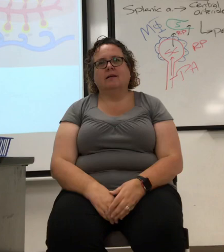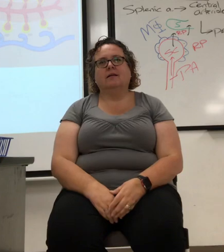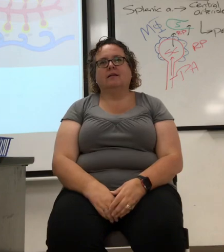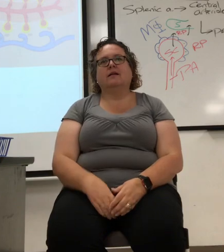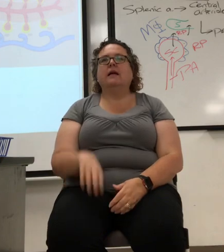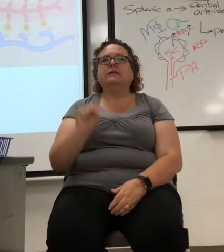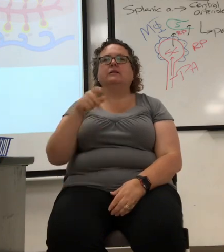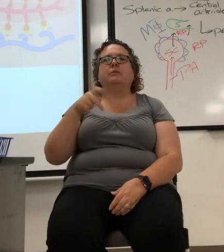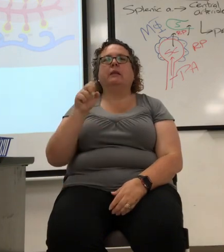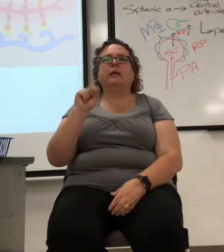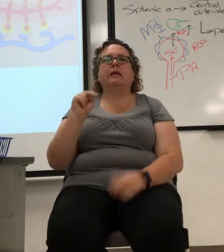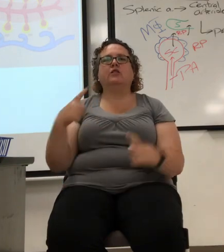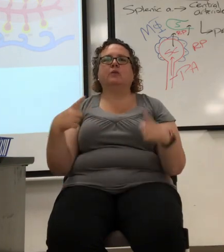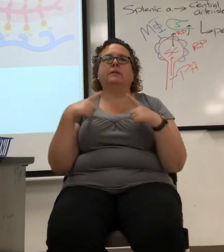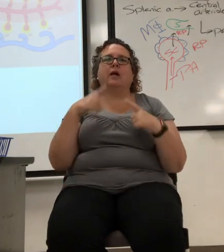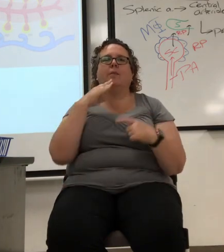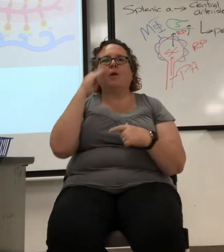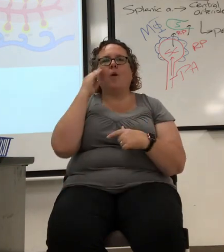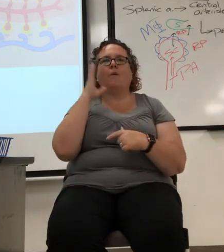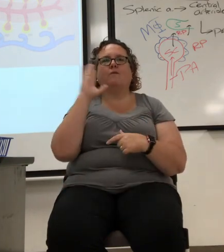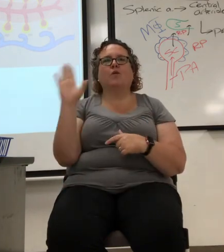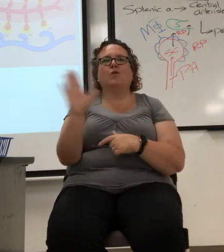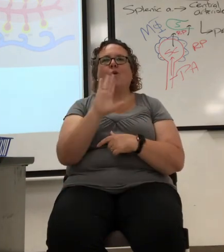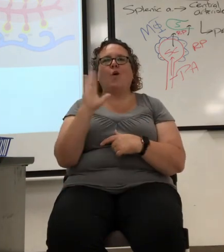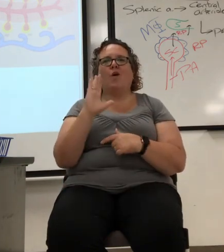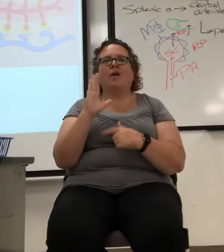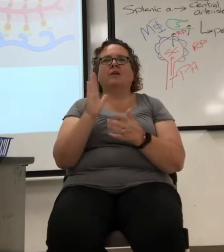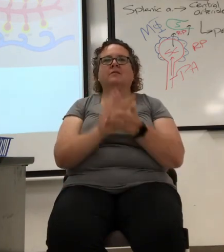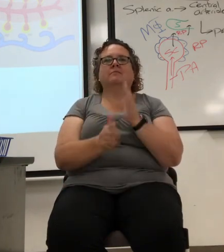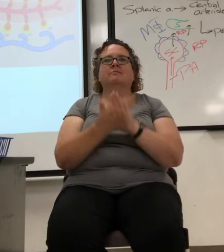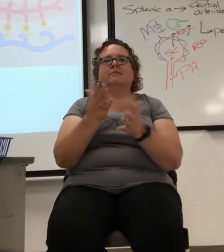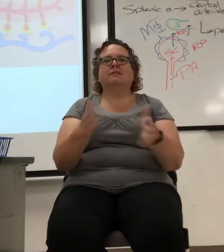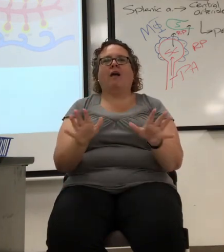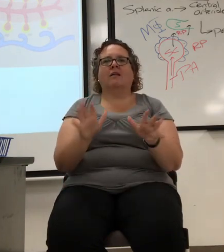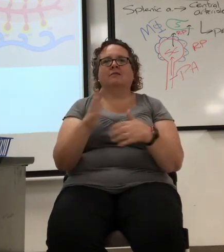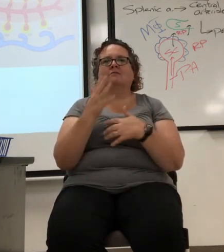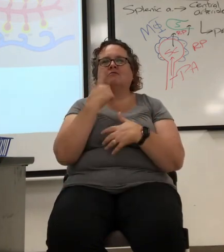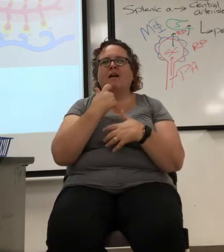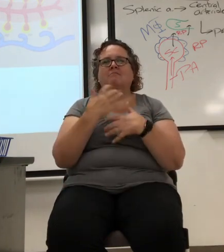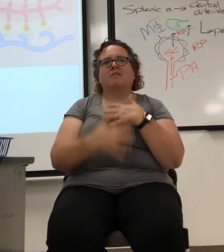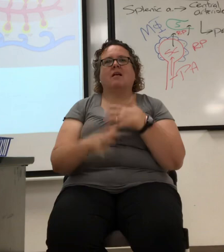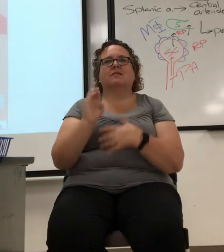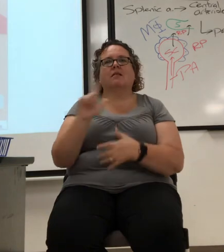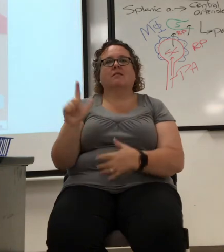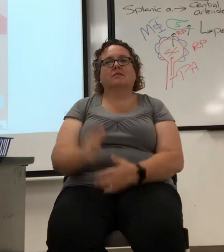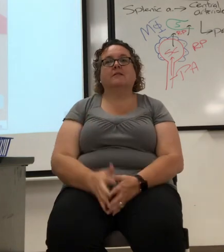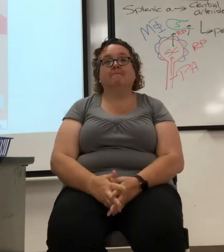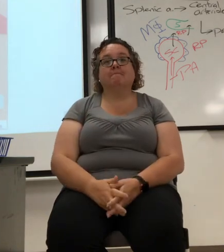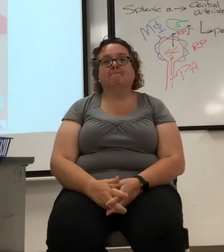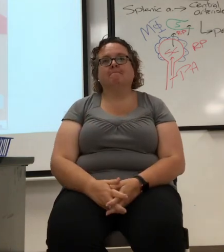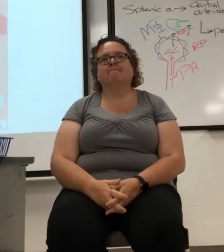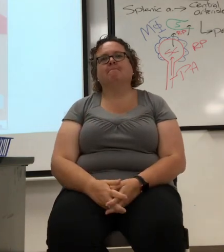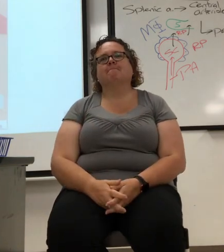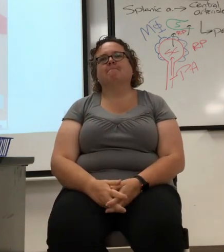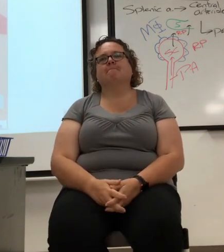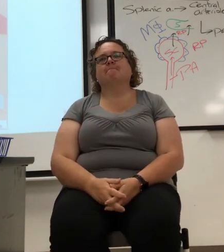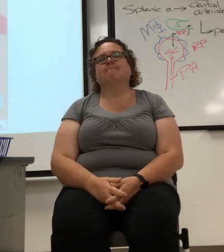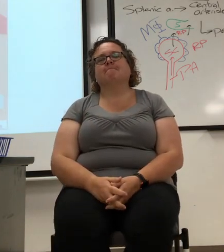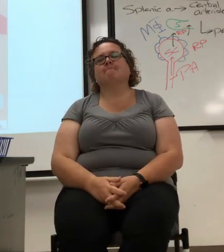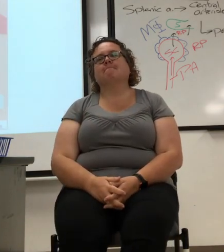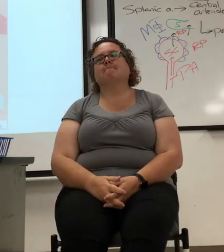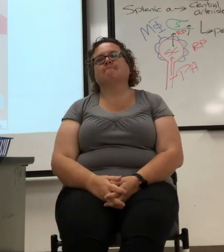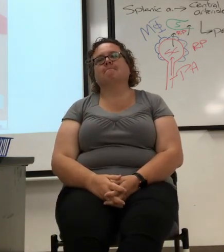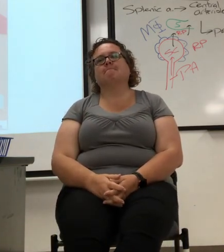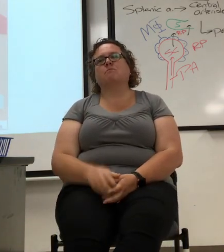retirement home for your done with red blood cells. Okay, here's another picture of it.